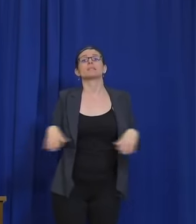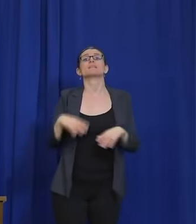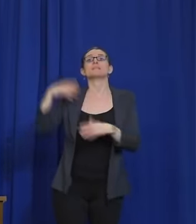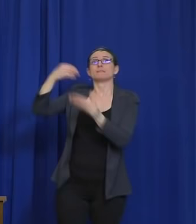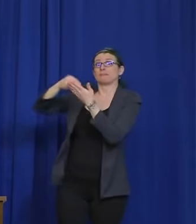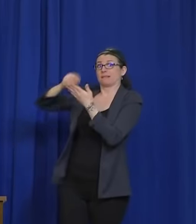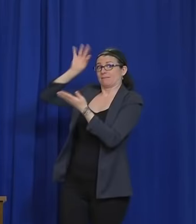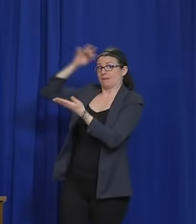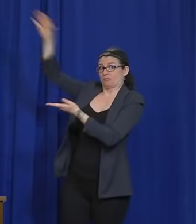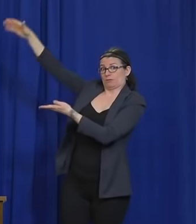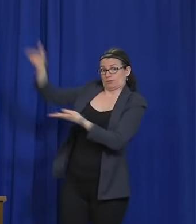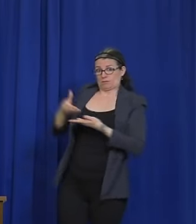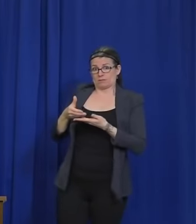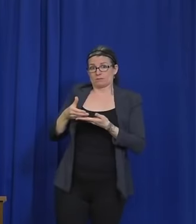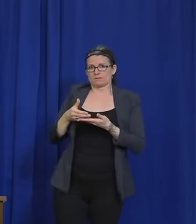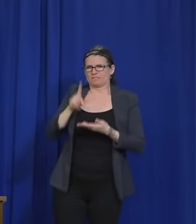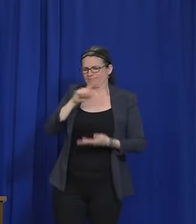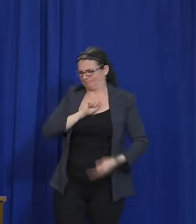Excuse me.